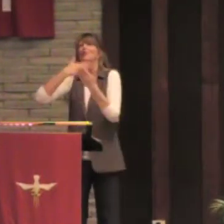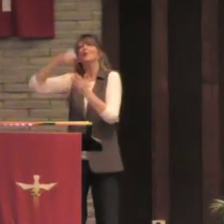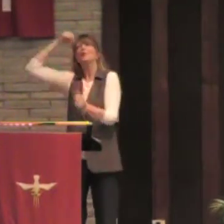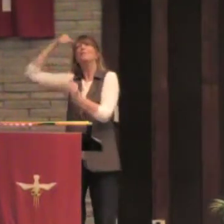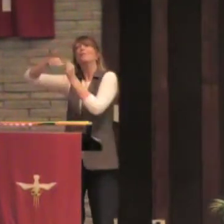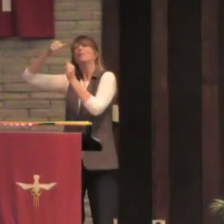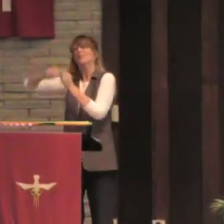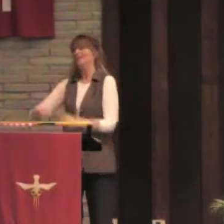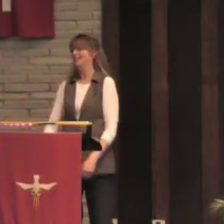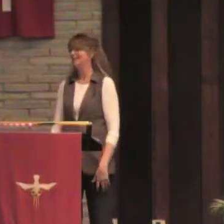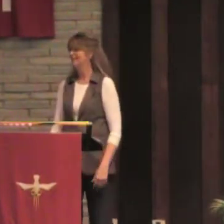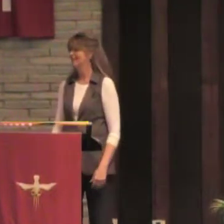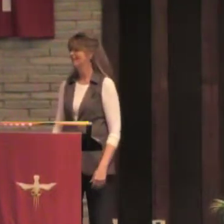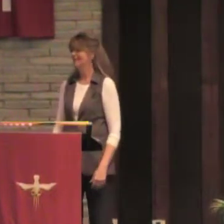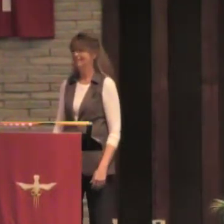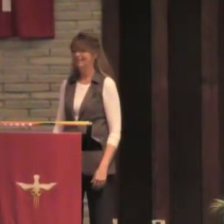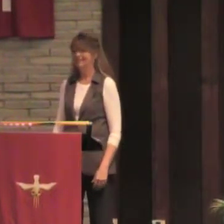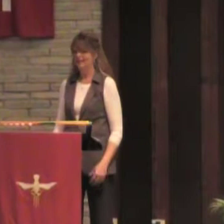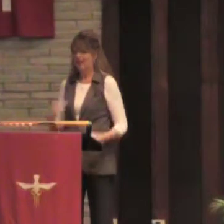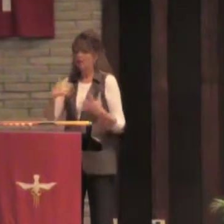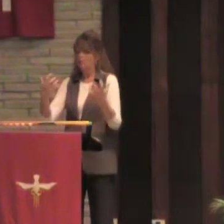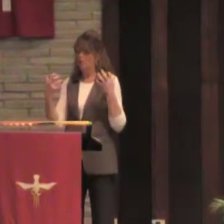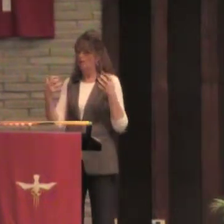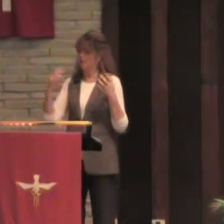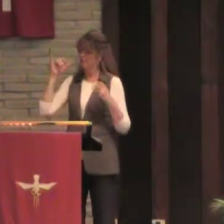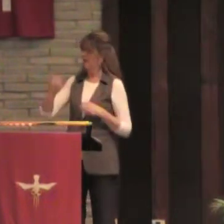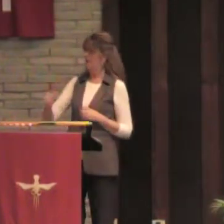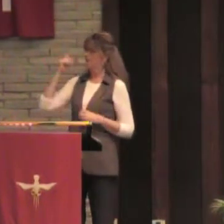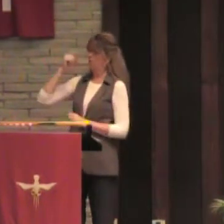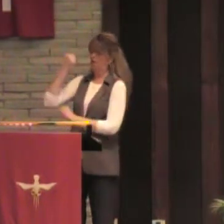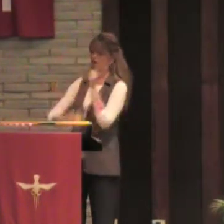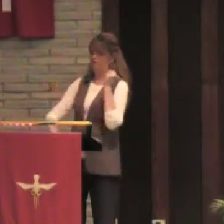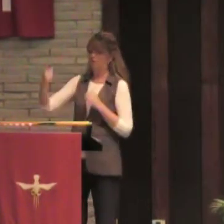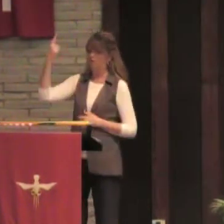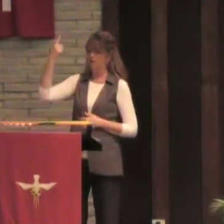I want our children to have good memories, good things to say about us.